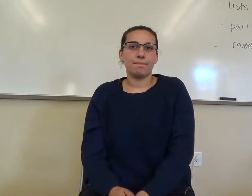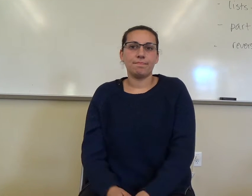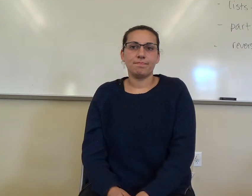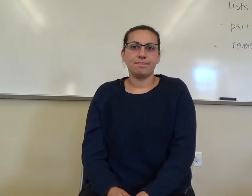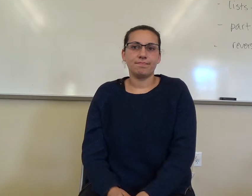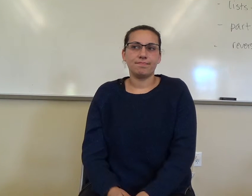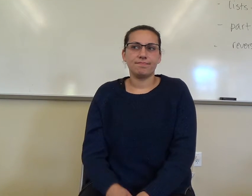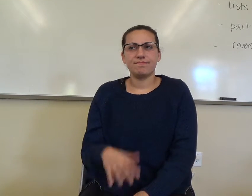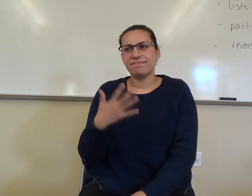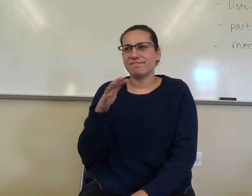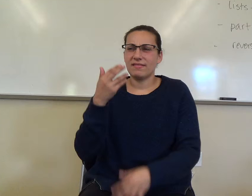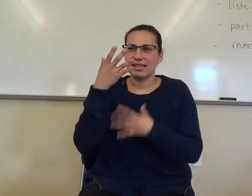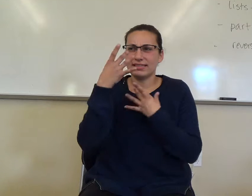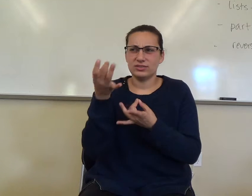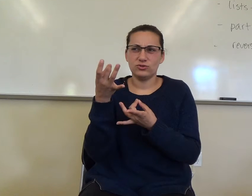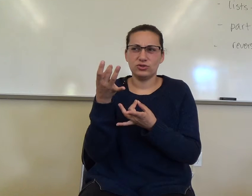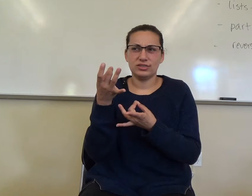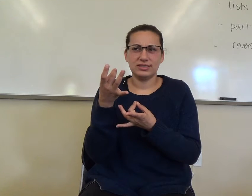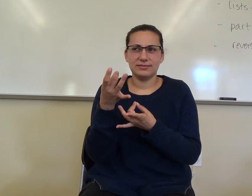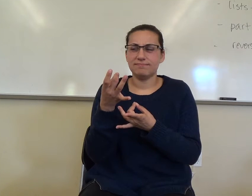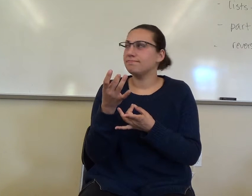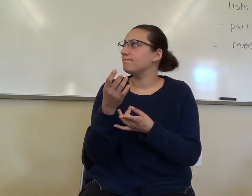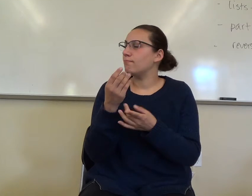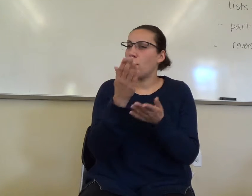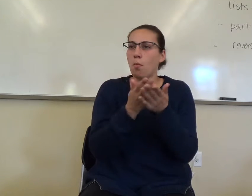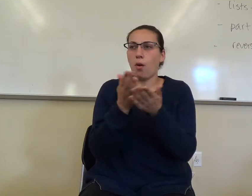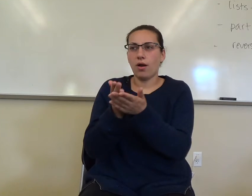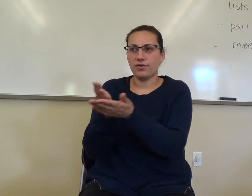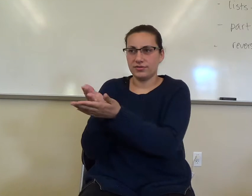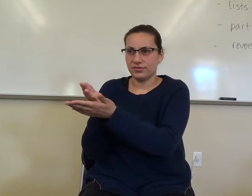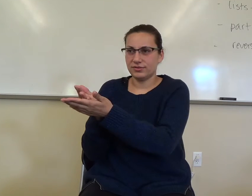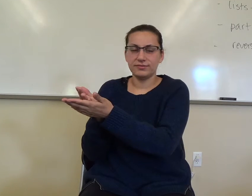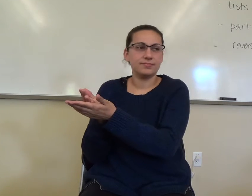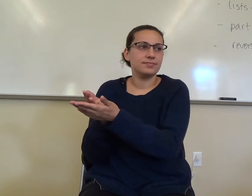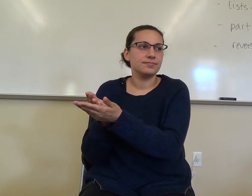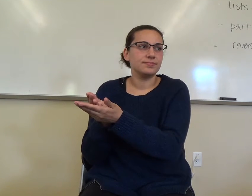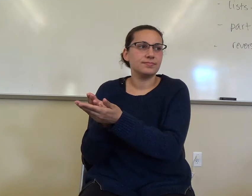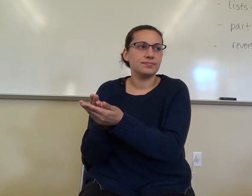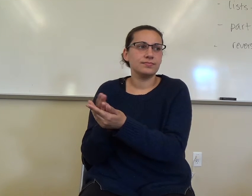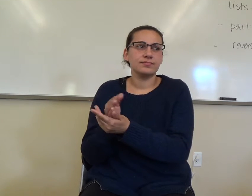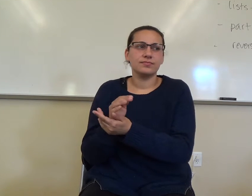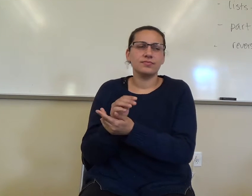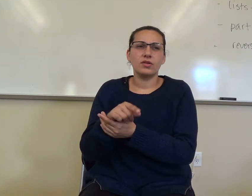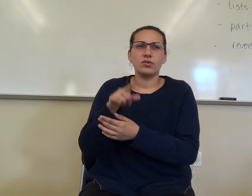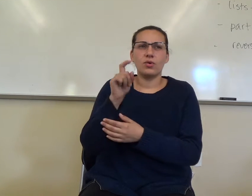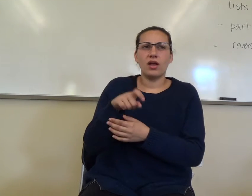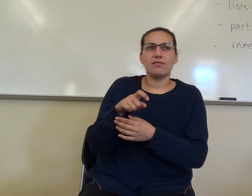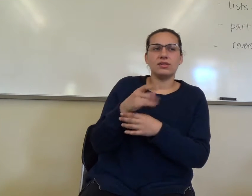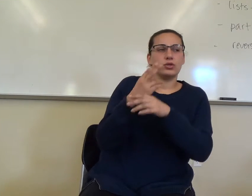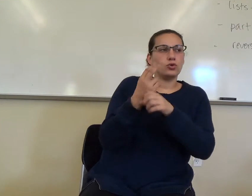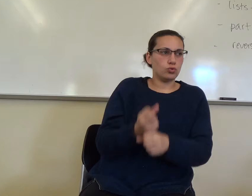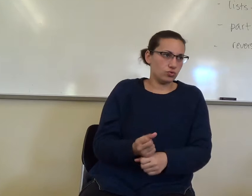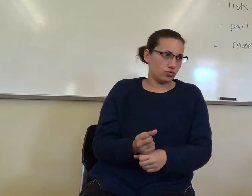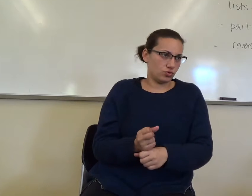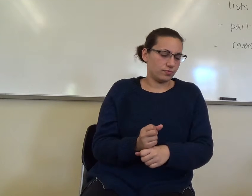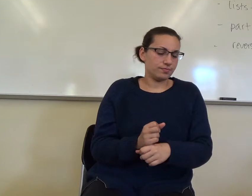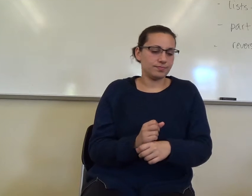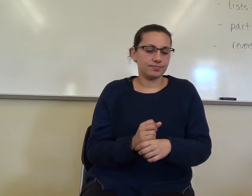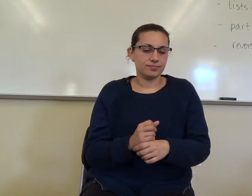interesting parts thing. And it's something that you have to get used to as far, in fact, my English 301